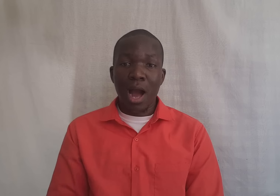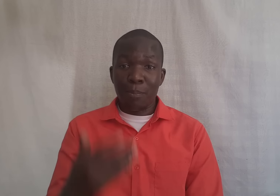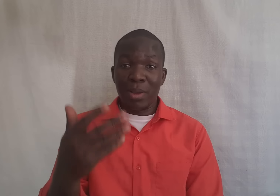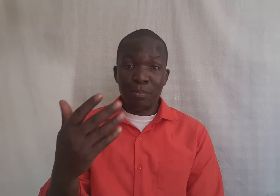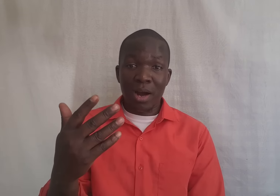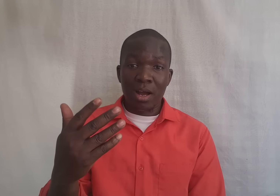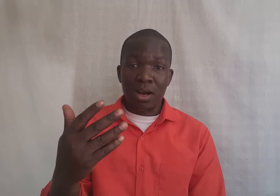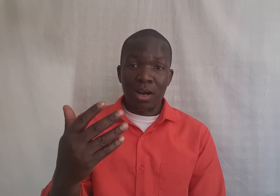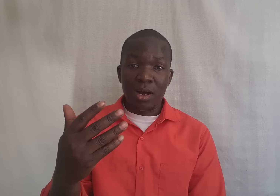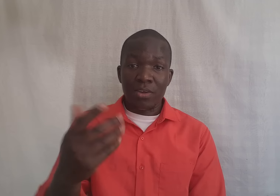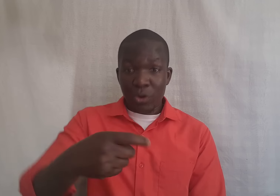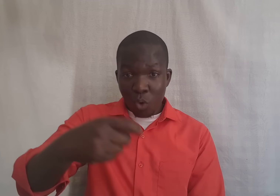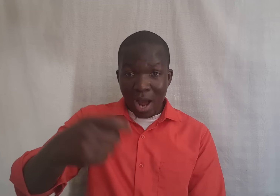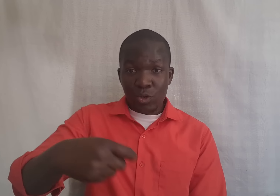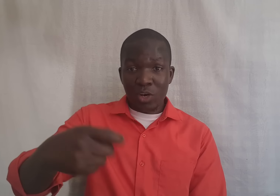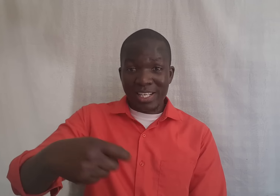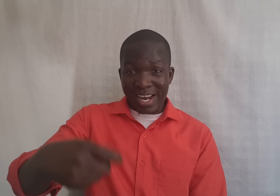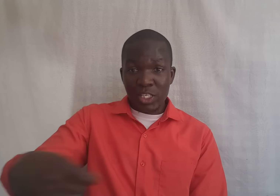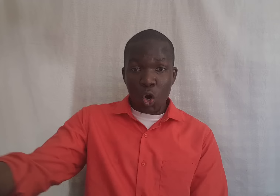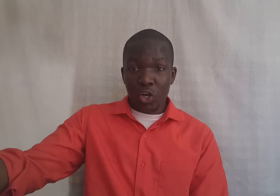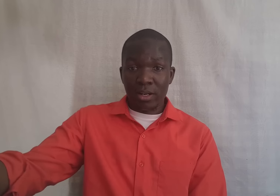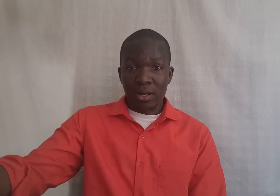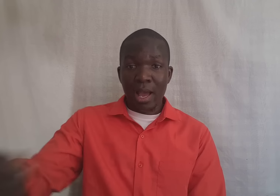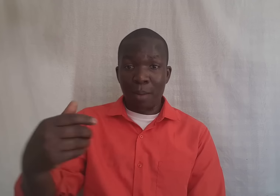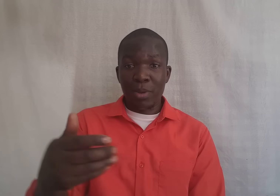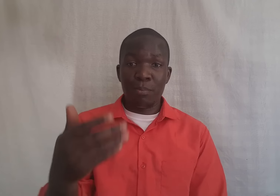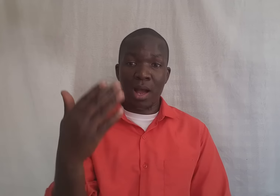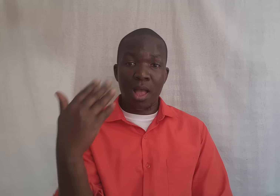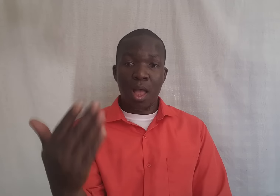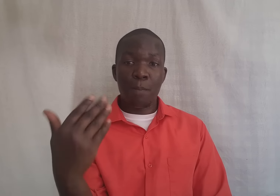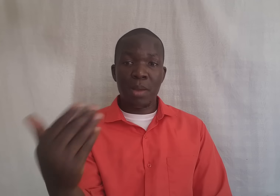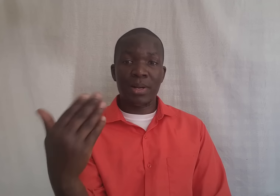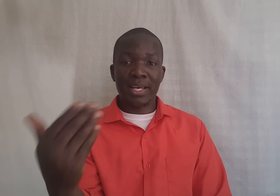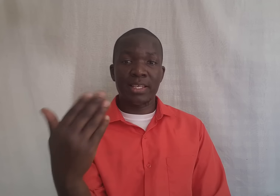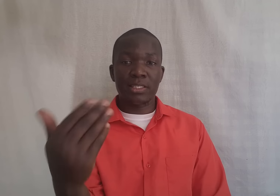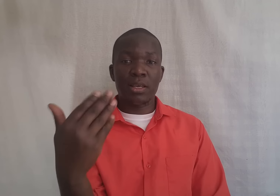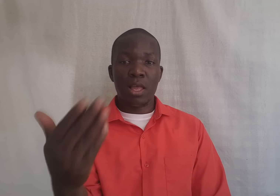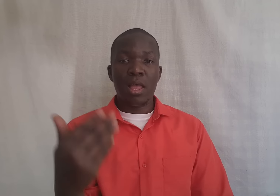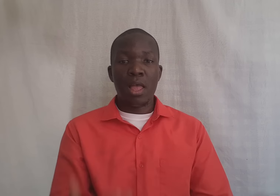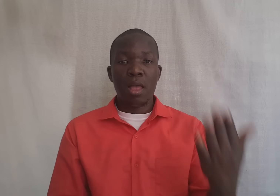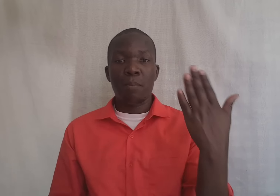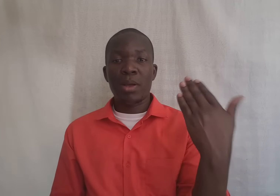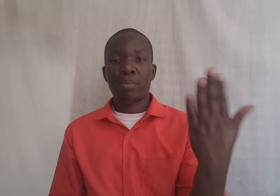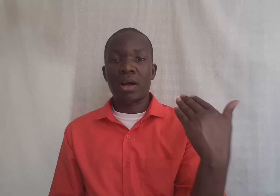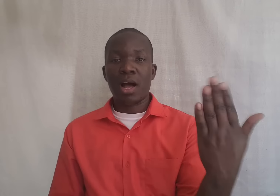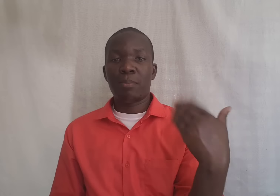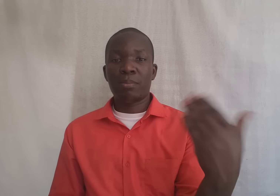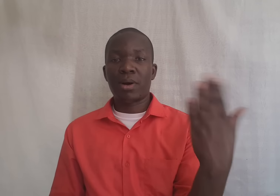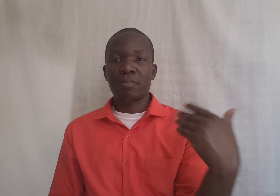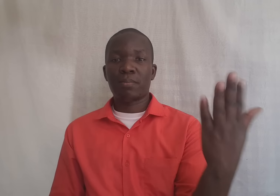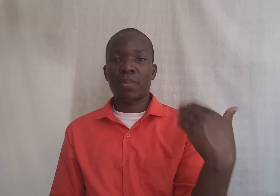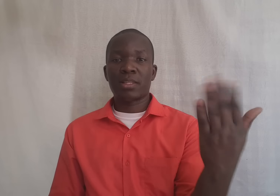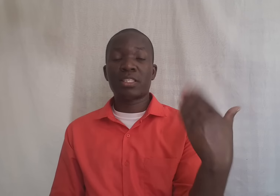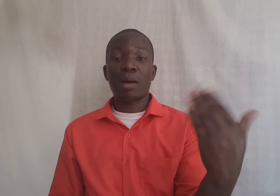A paper. The one you can write on. A paper. Paper like this. Paper. A paper. This is a